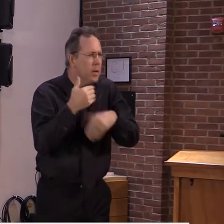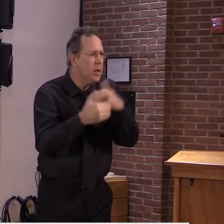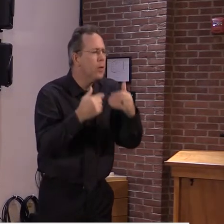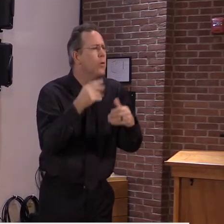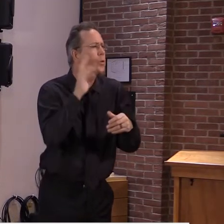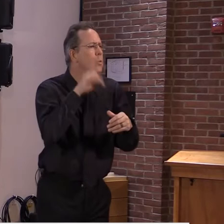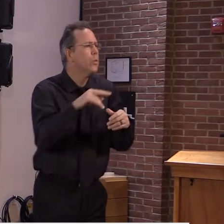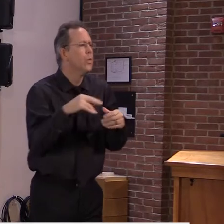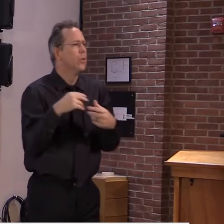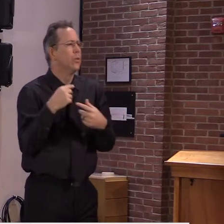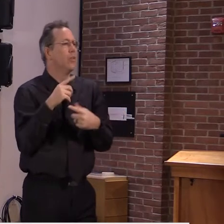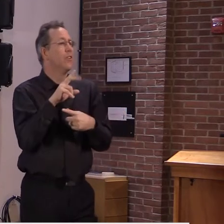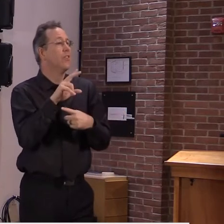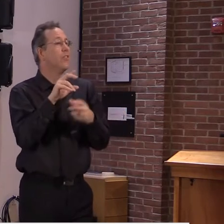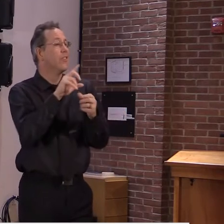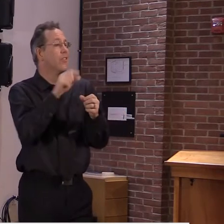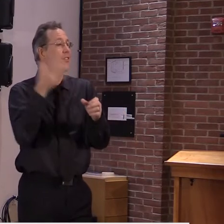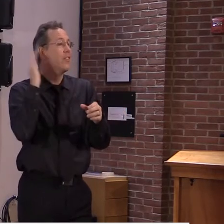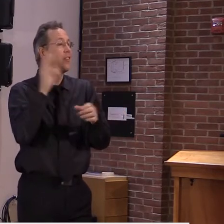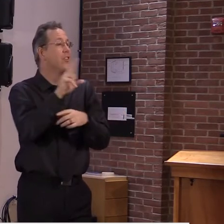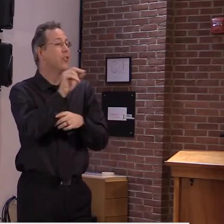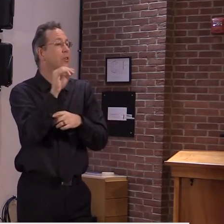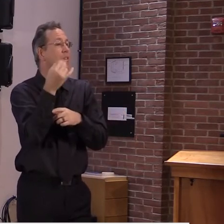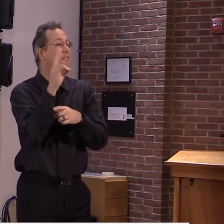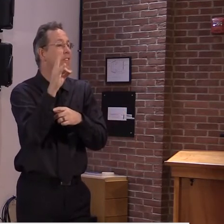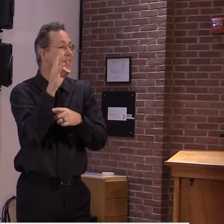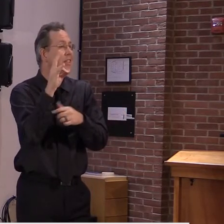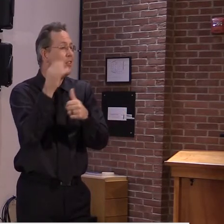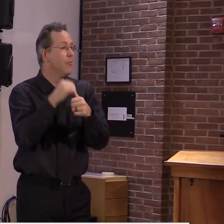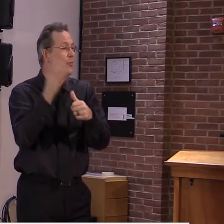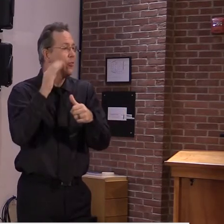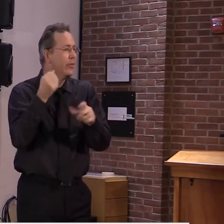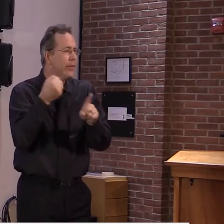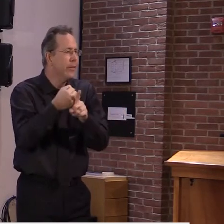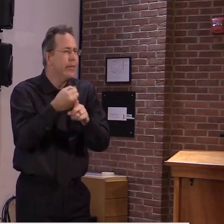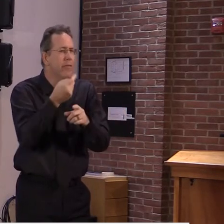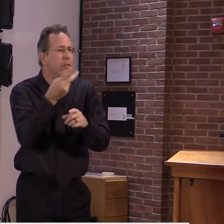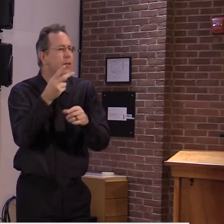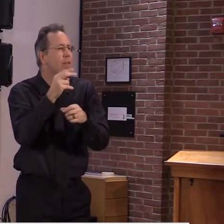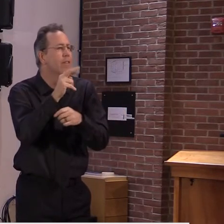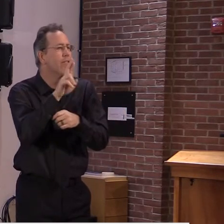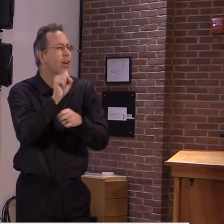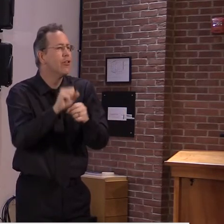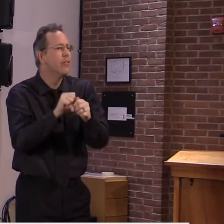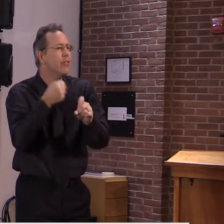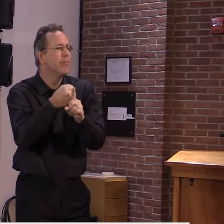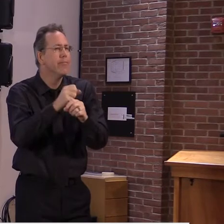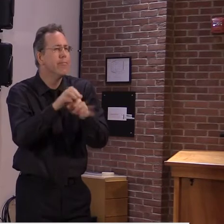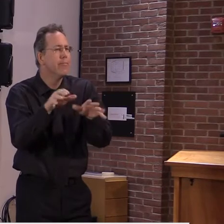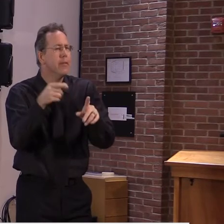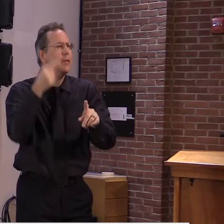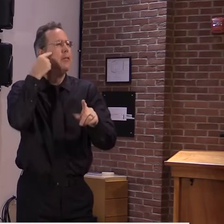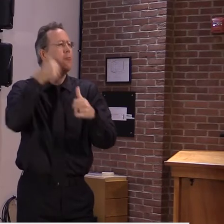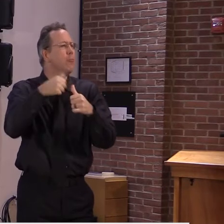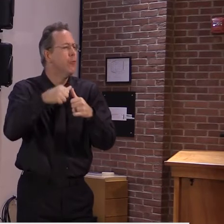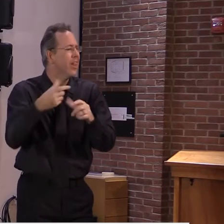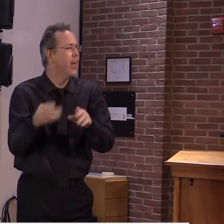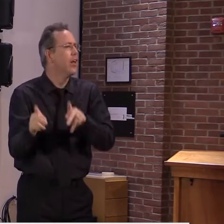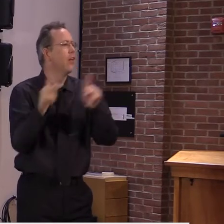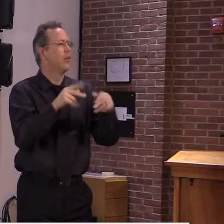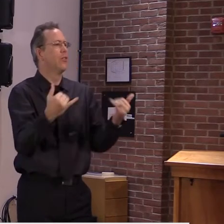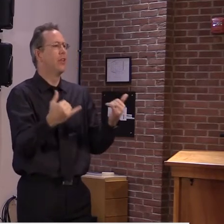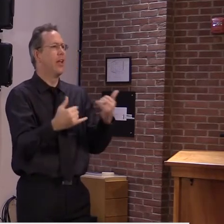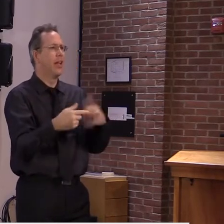it provided a little bit of help to the country, but there was not much else to go on except good public